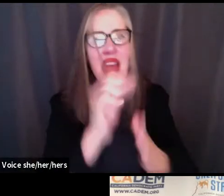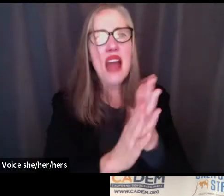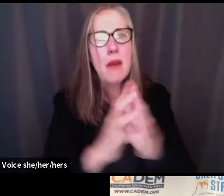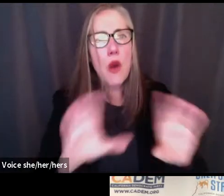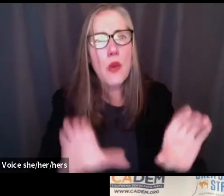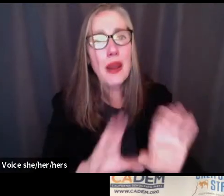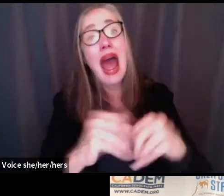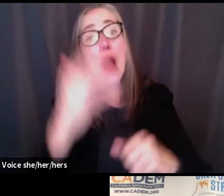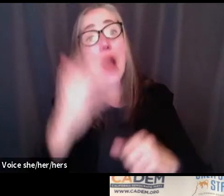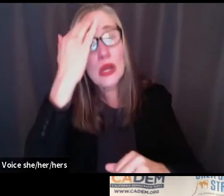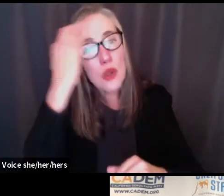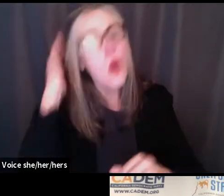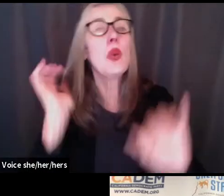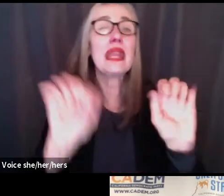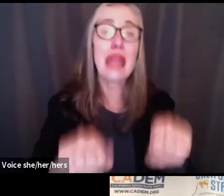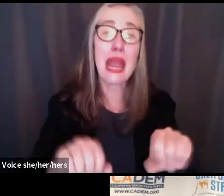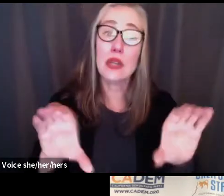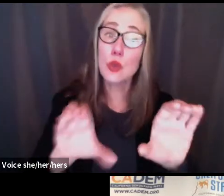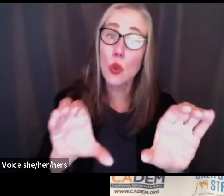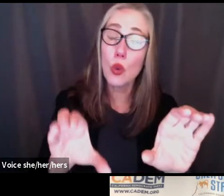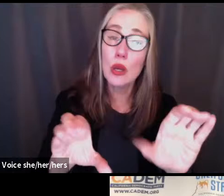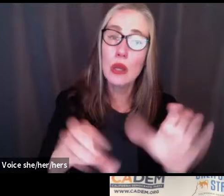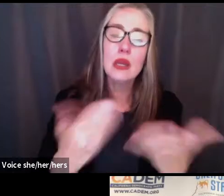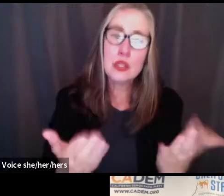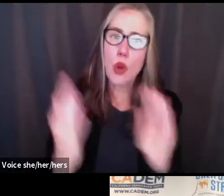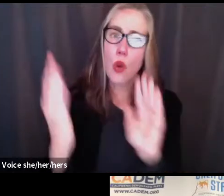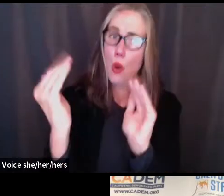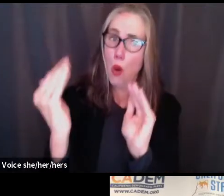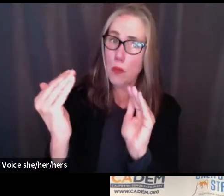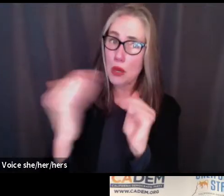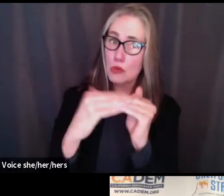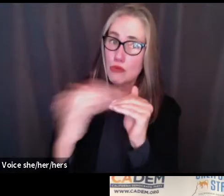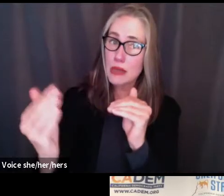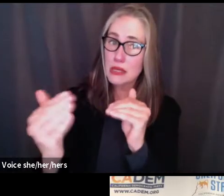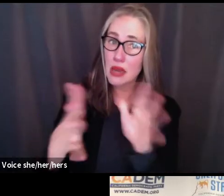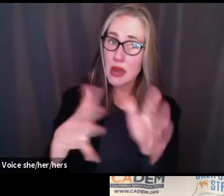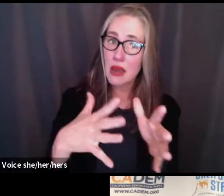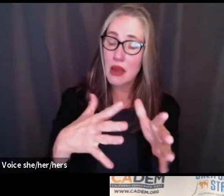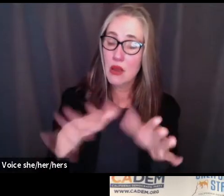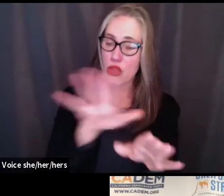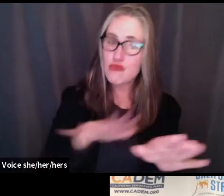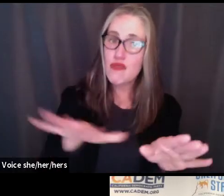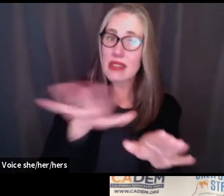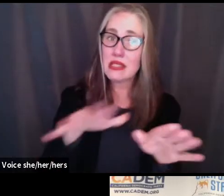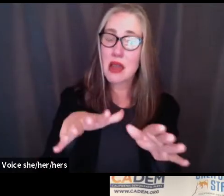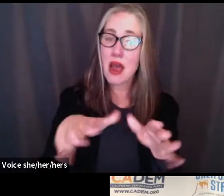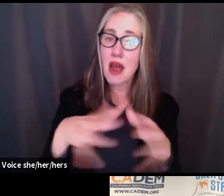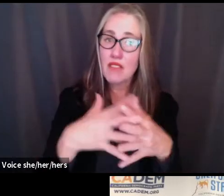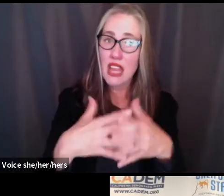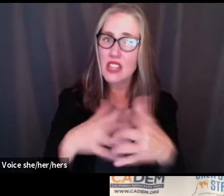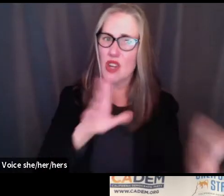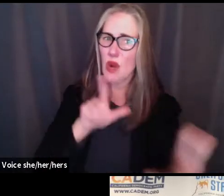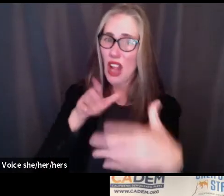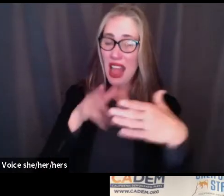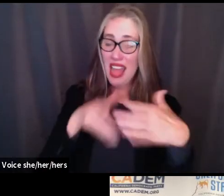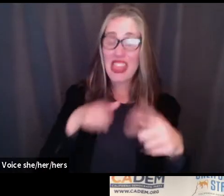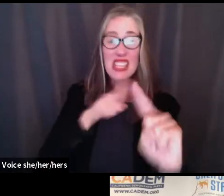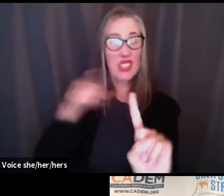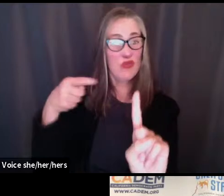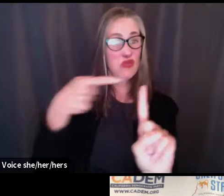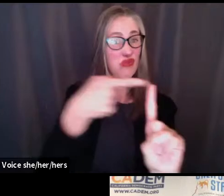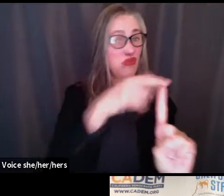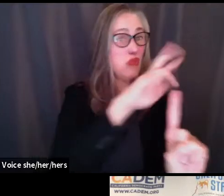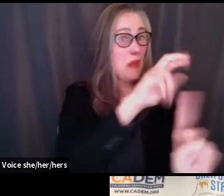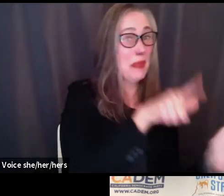we know we needed to. And so we hope that the rest of the country will turn the ship around and ensure that we